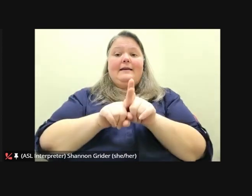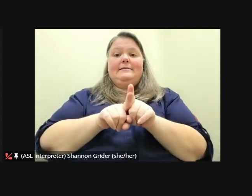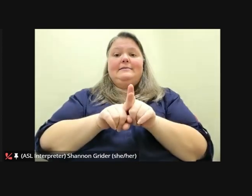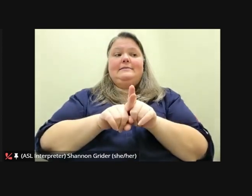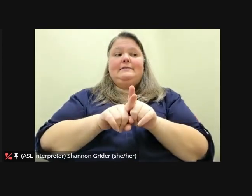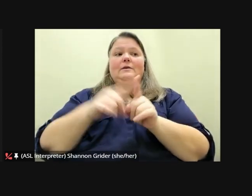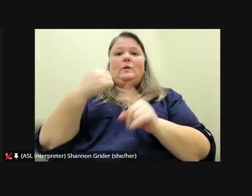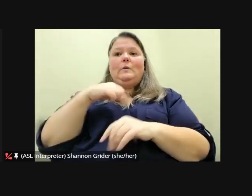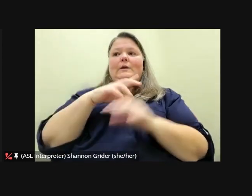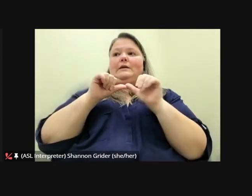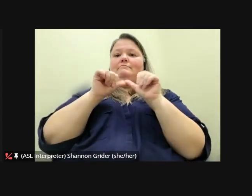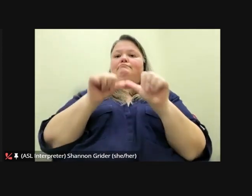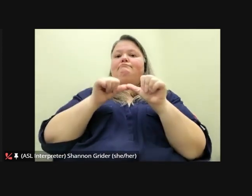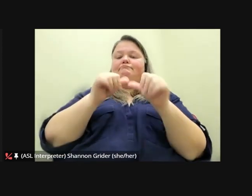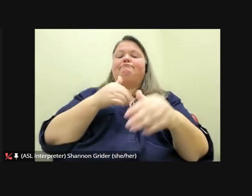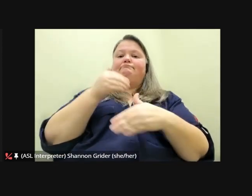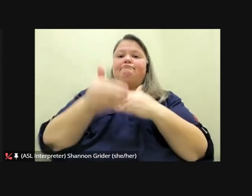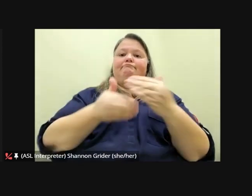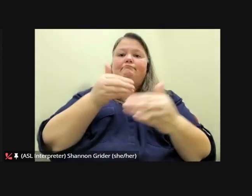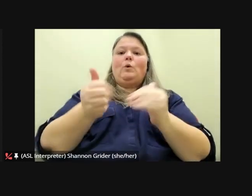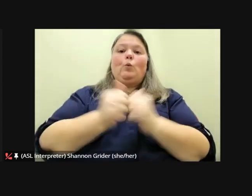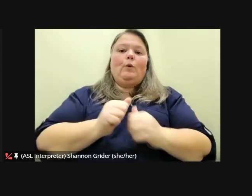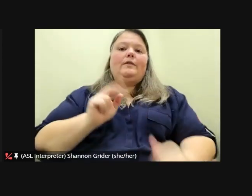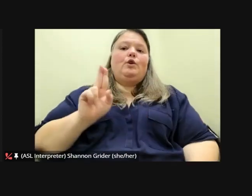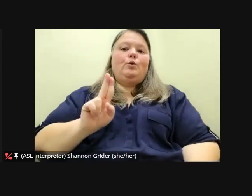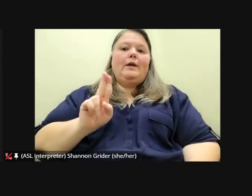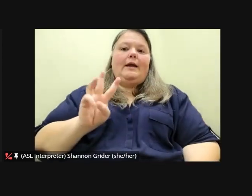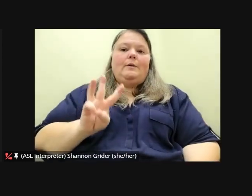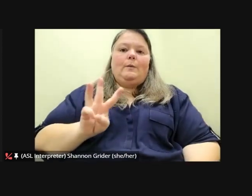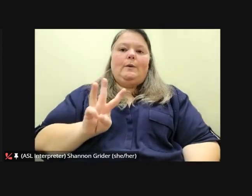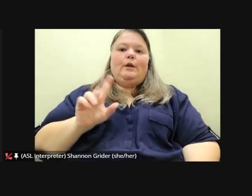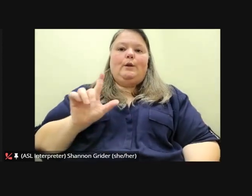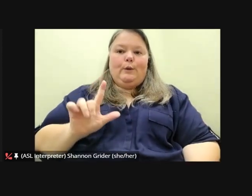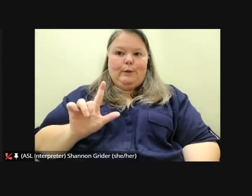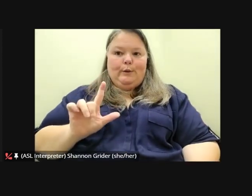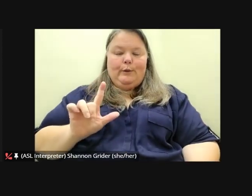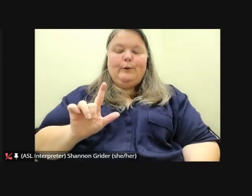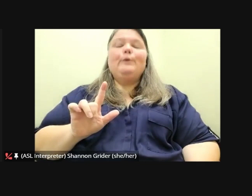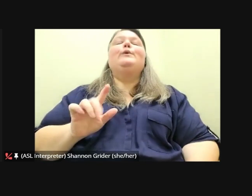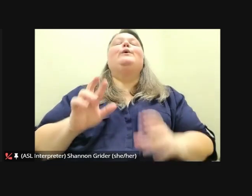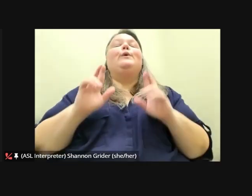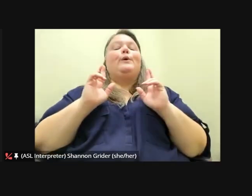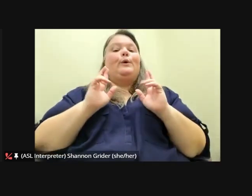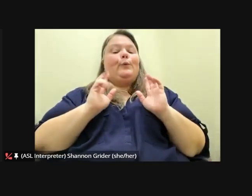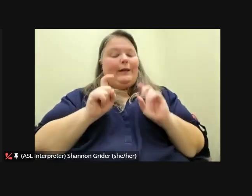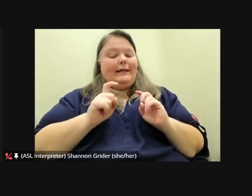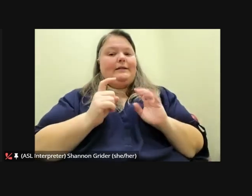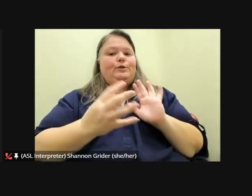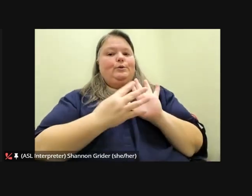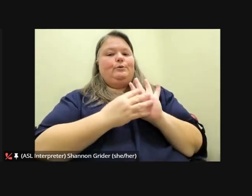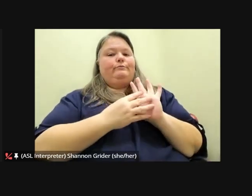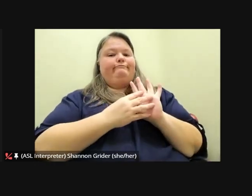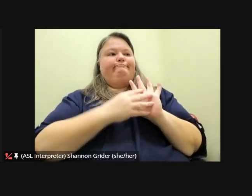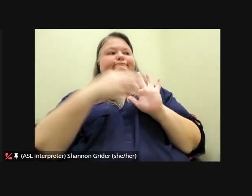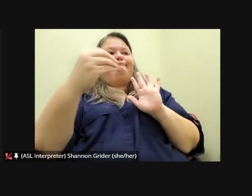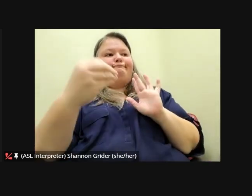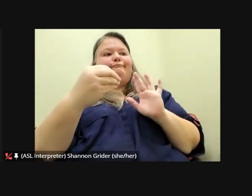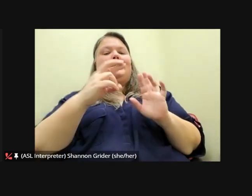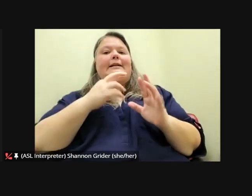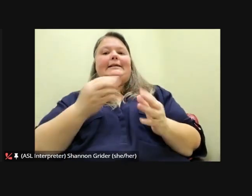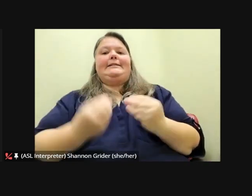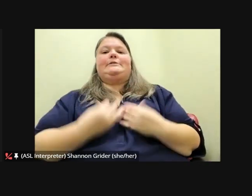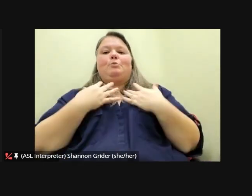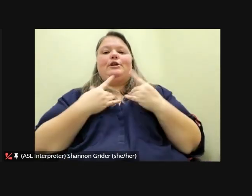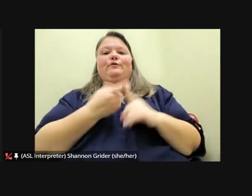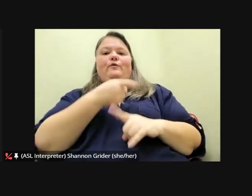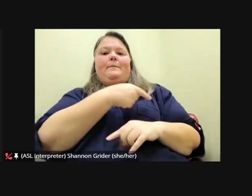in our progression with United We Learn, we've continued to draw our inspiration from the report because it's based on what